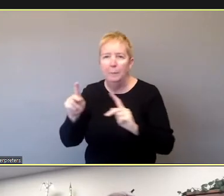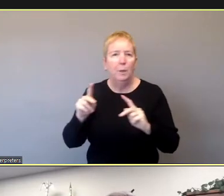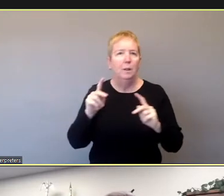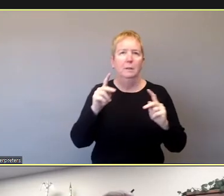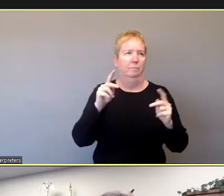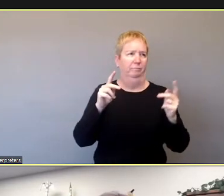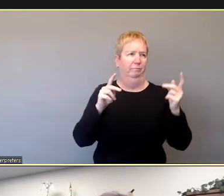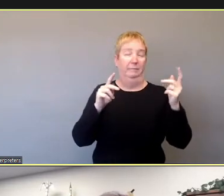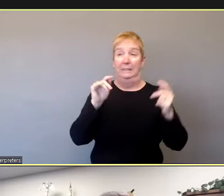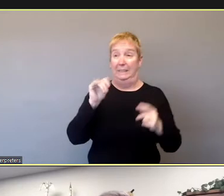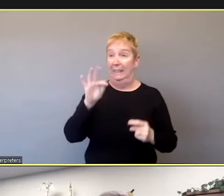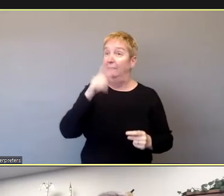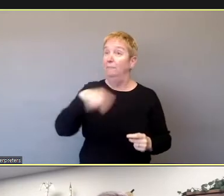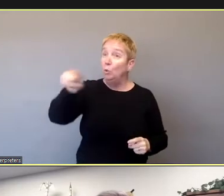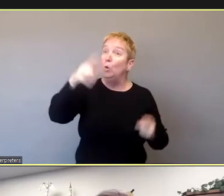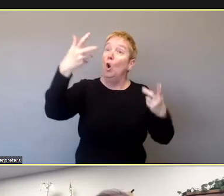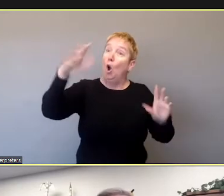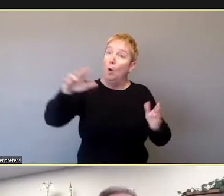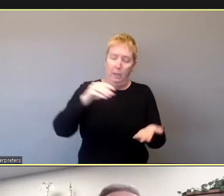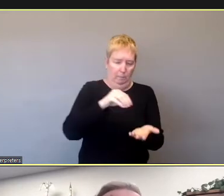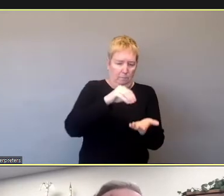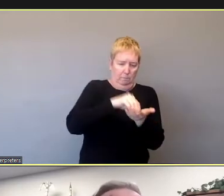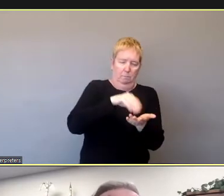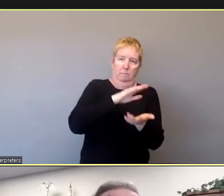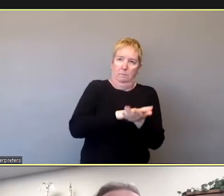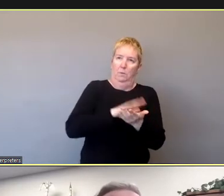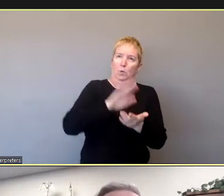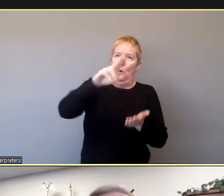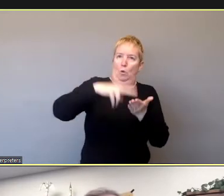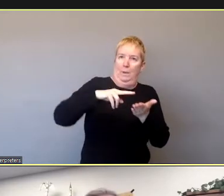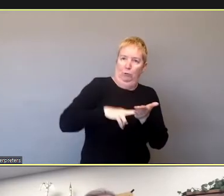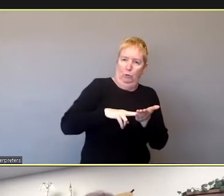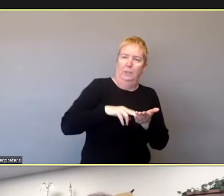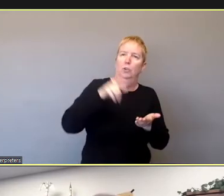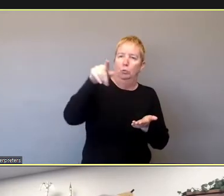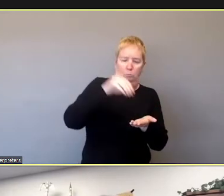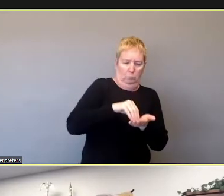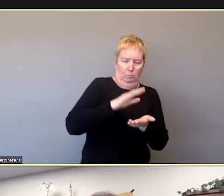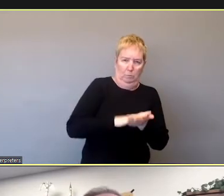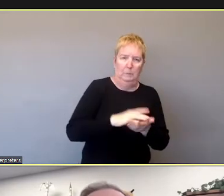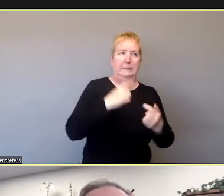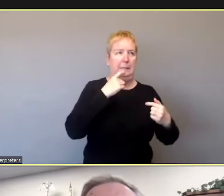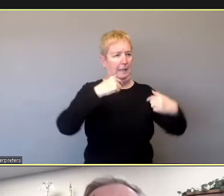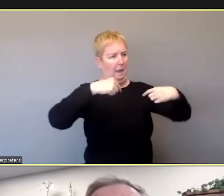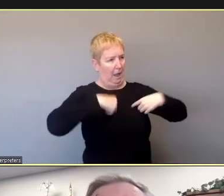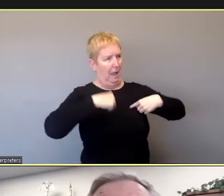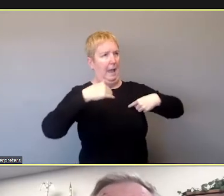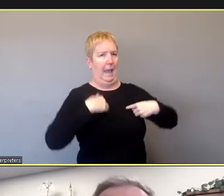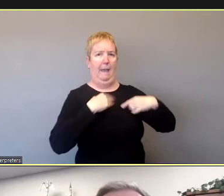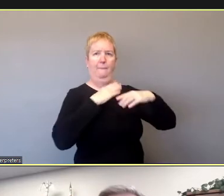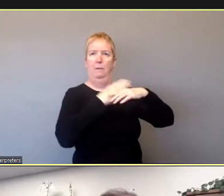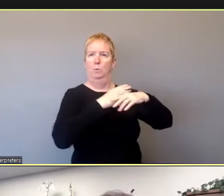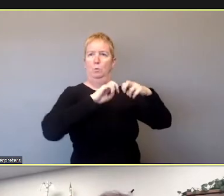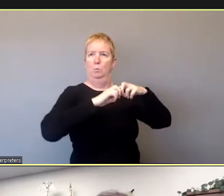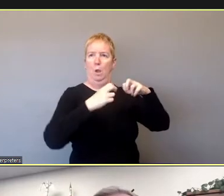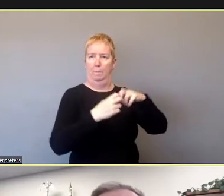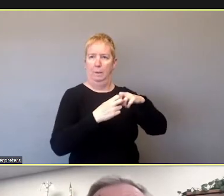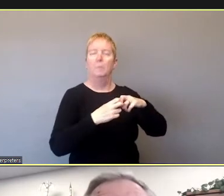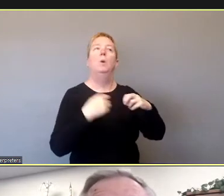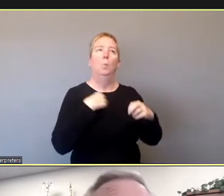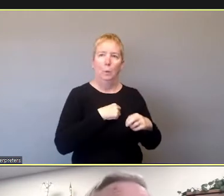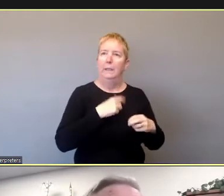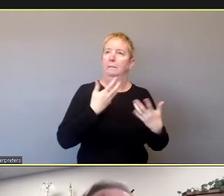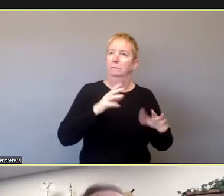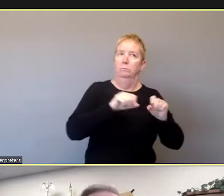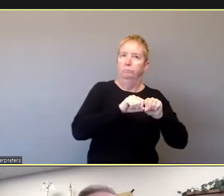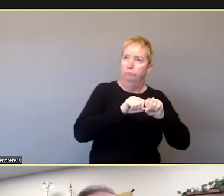vaccine database as being immunocompromised this morning. And also yesterday, we sent a message out to all our providers warning